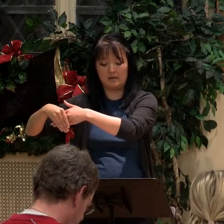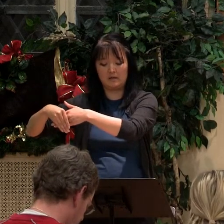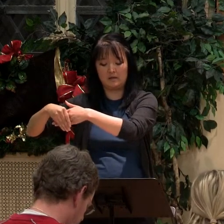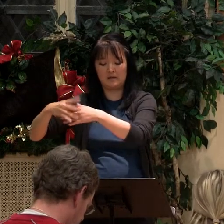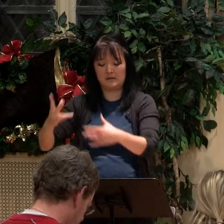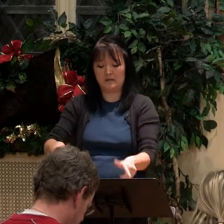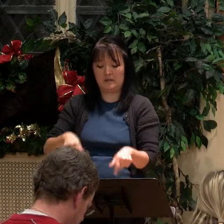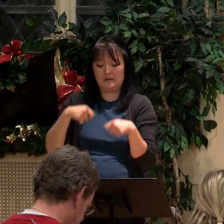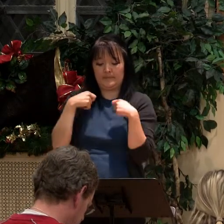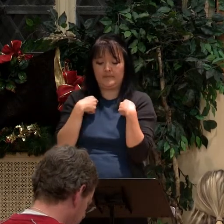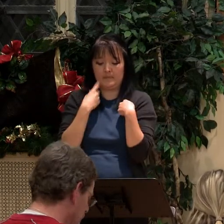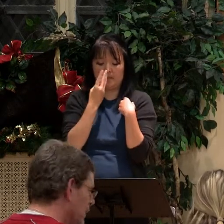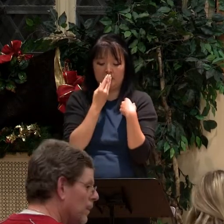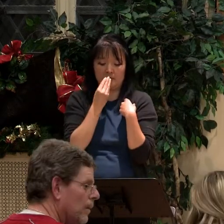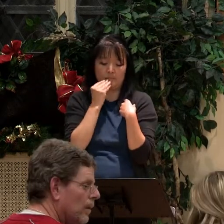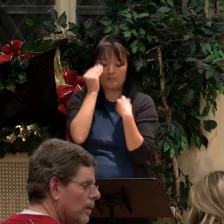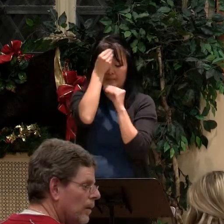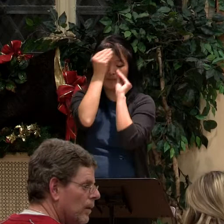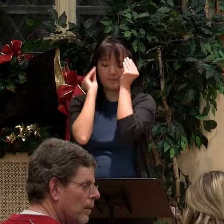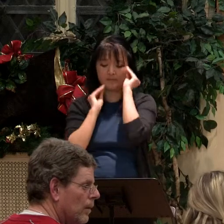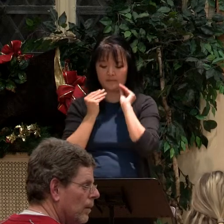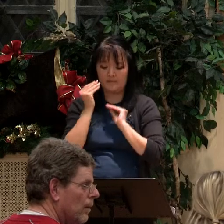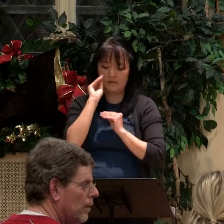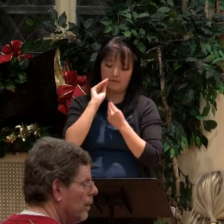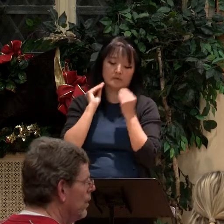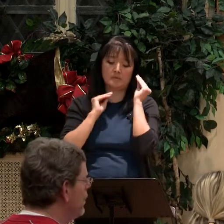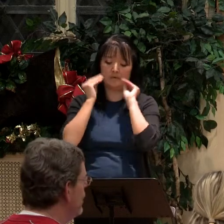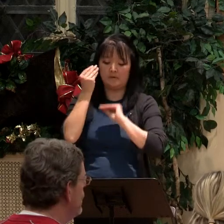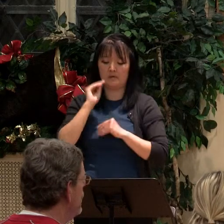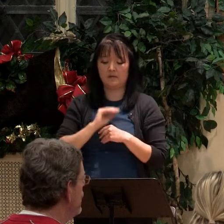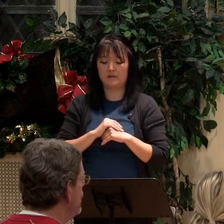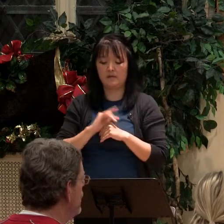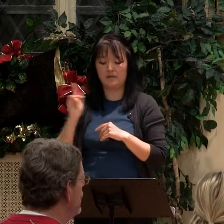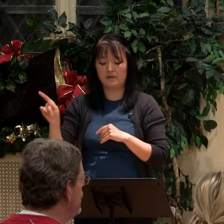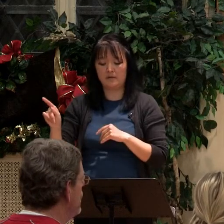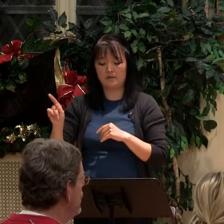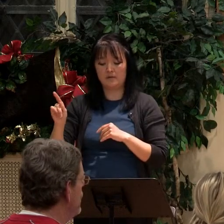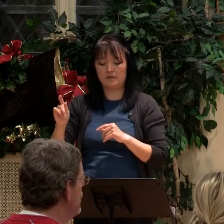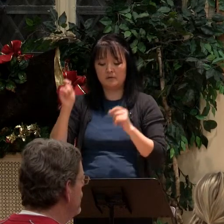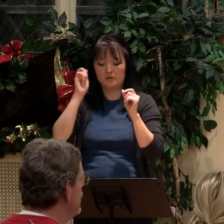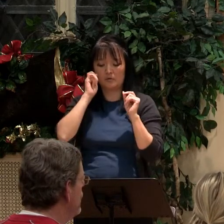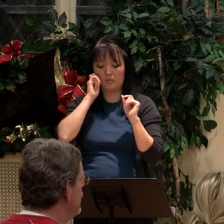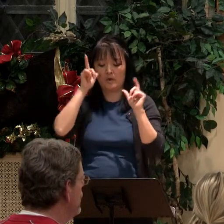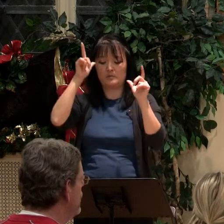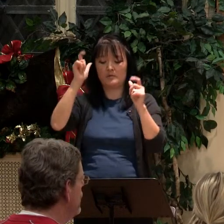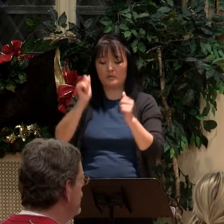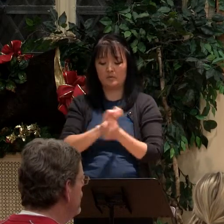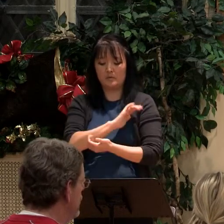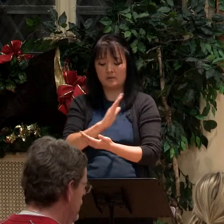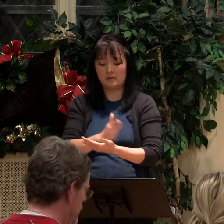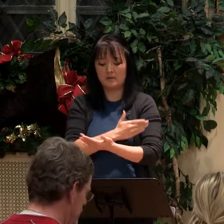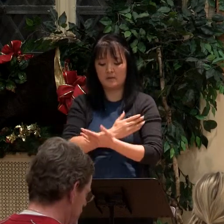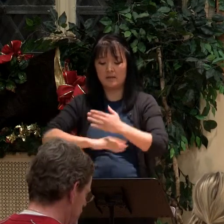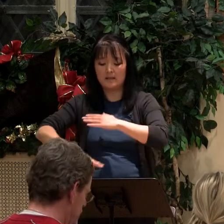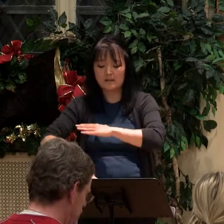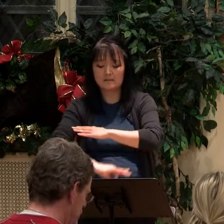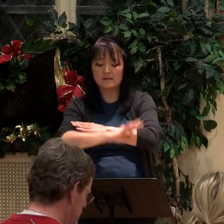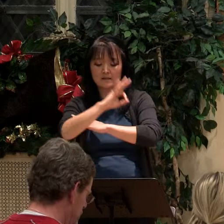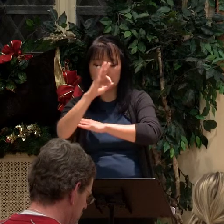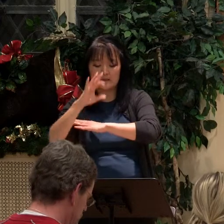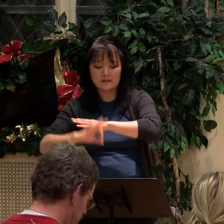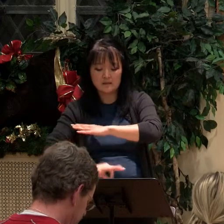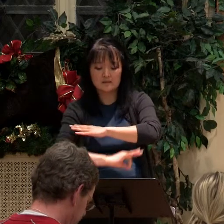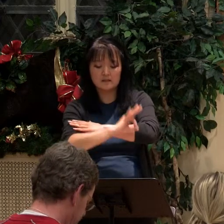me in, kisses every spot on my face. She wakes me with song. The sun is up, the sun is up.